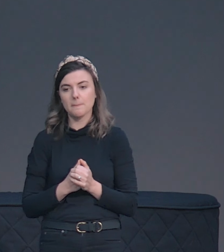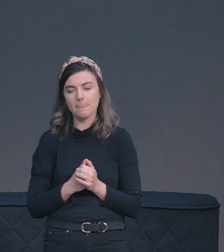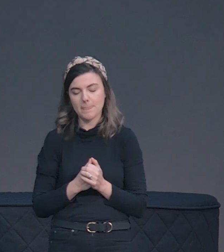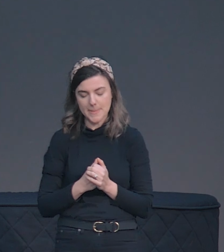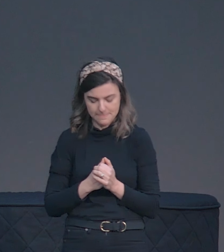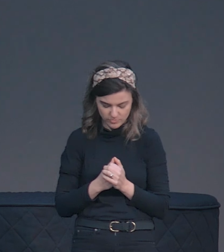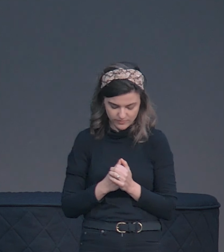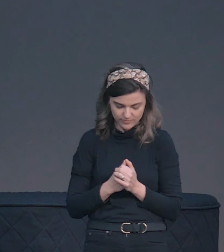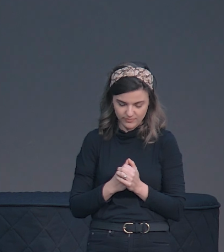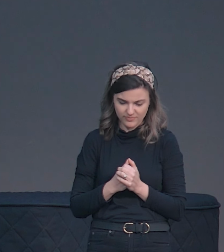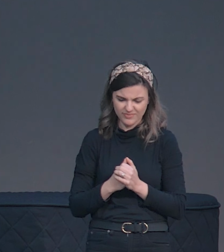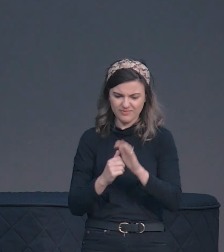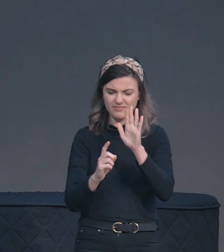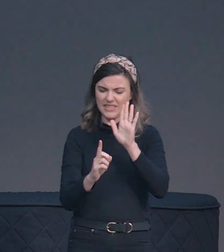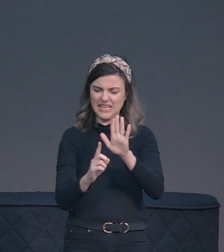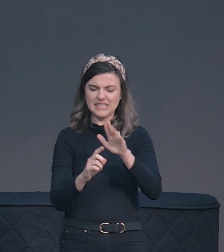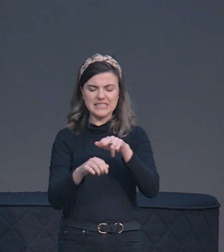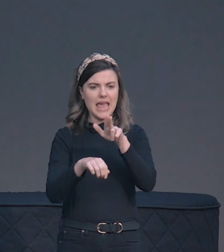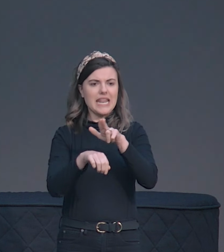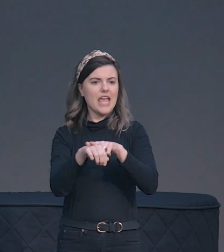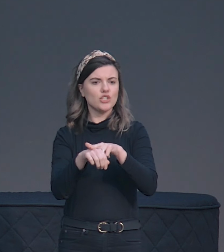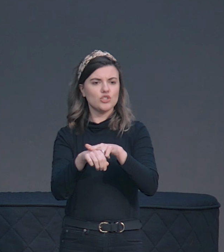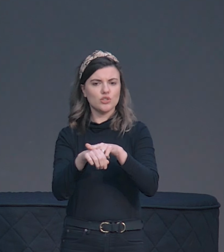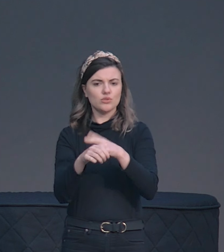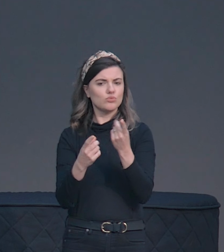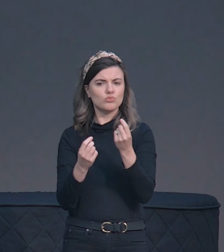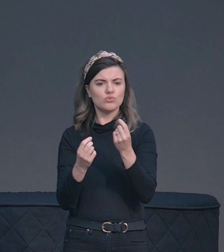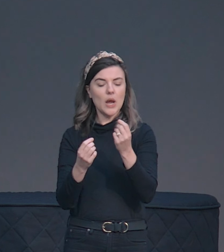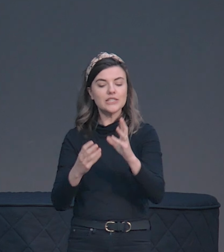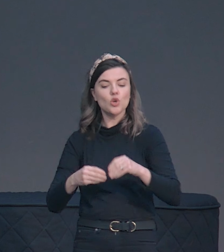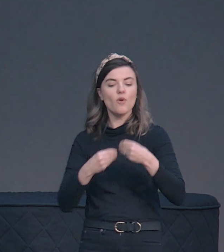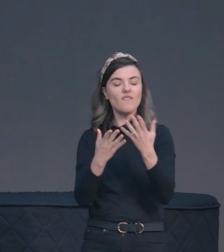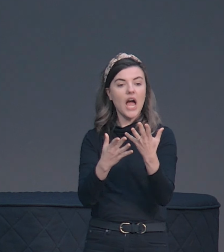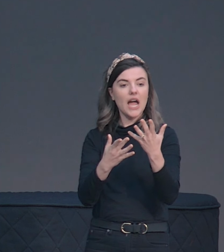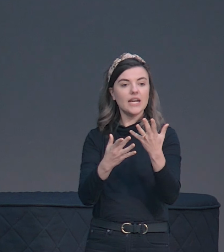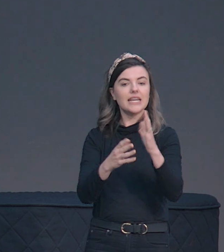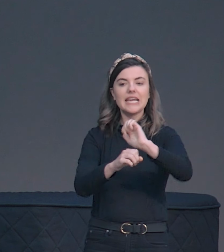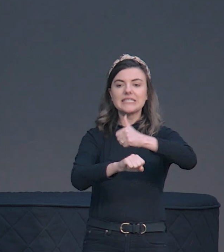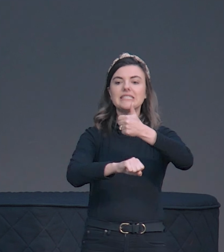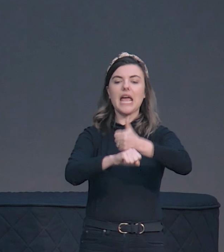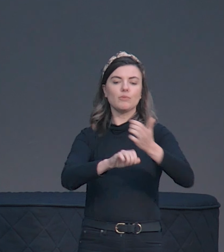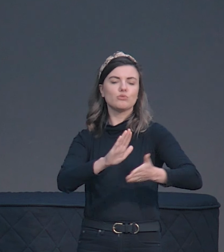his nature is to provide and establish peace